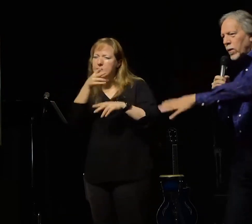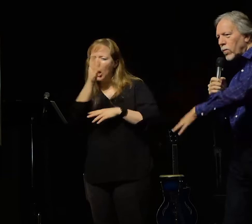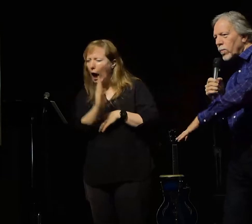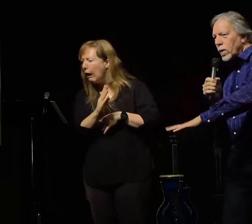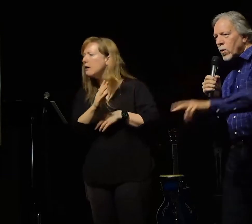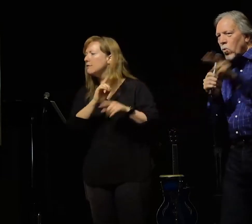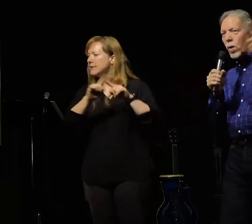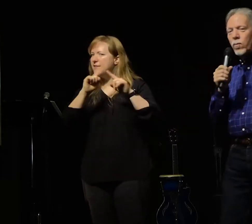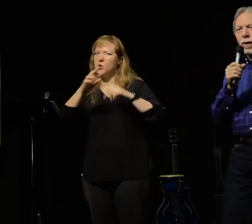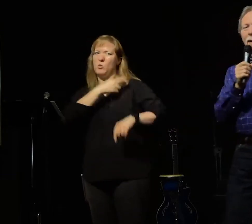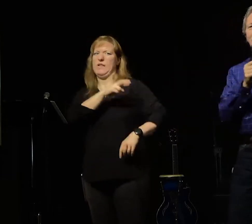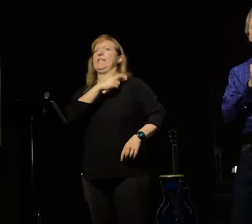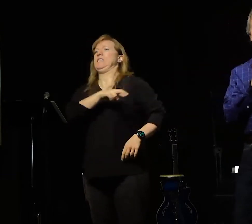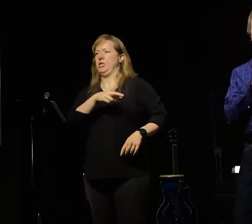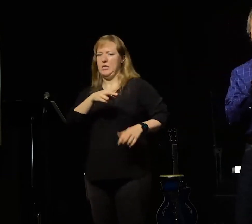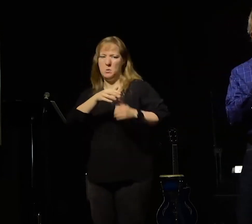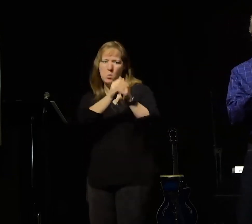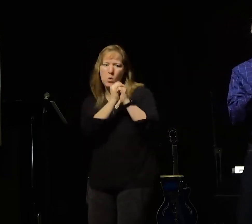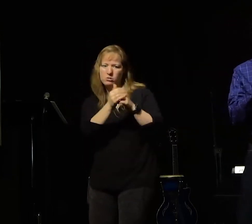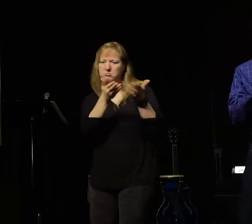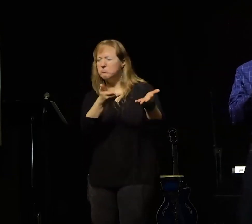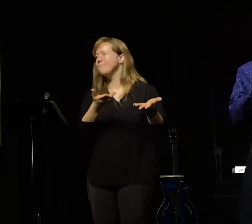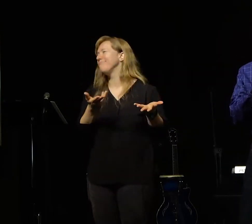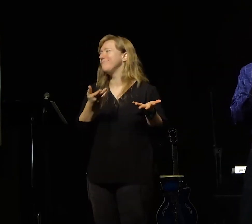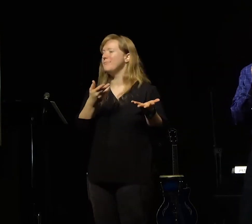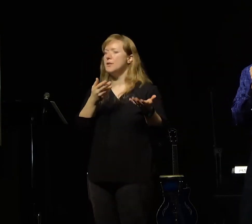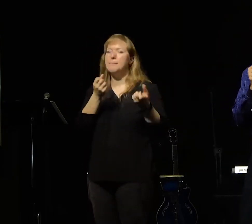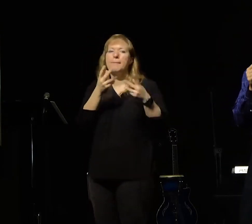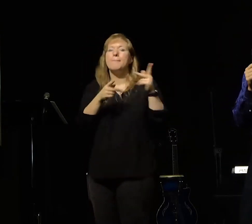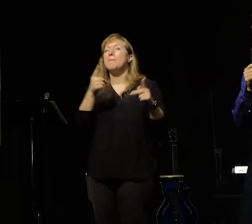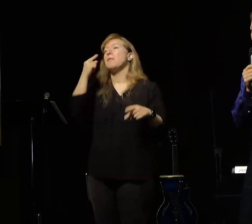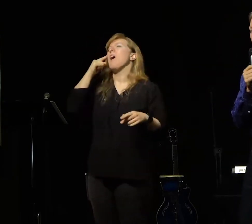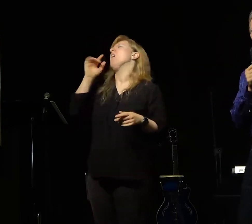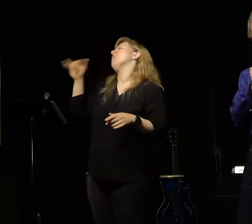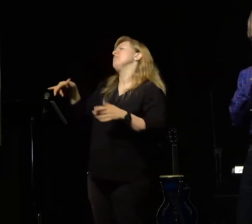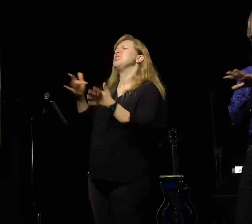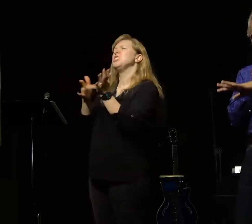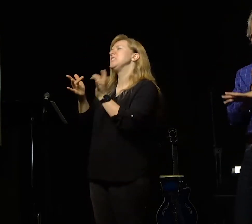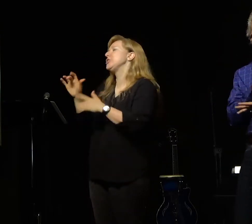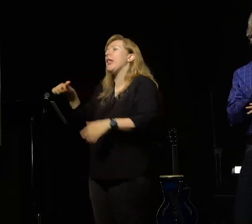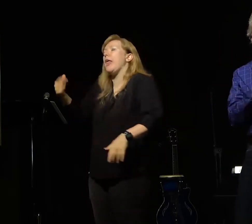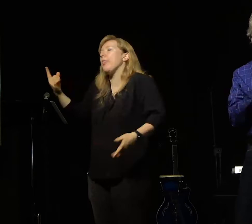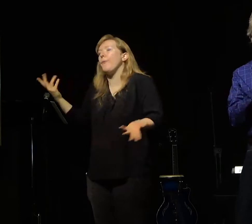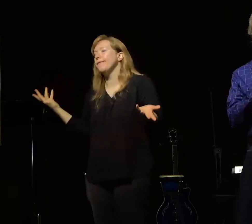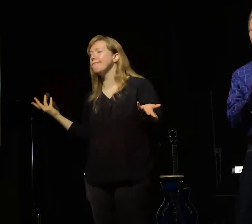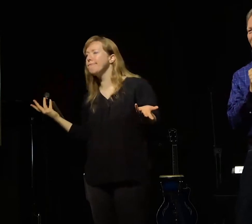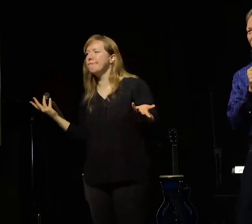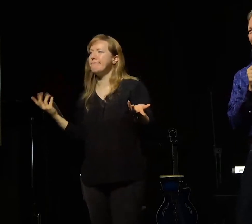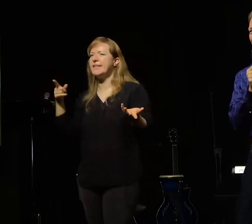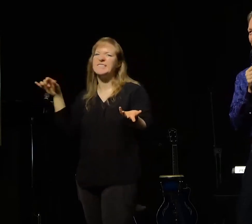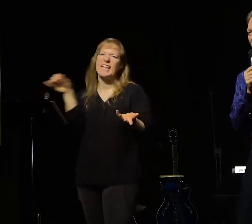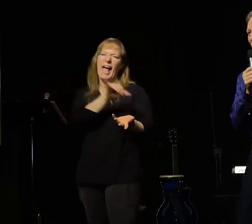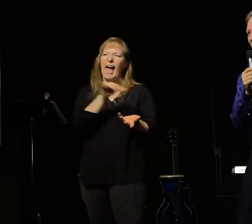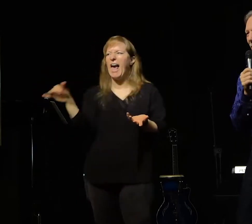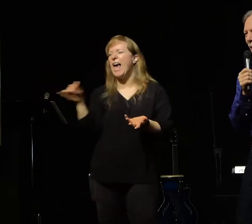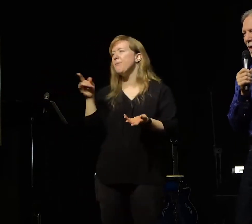some other, quote, religion, he's no different. He just fits right in. Just wanted a